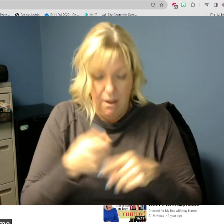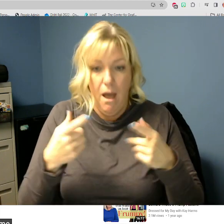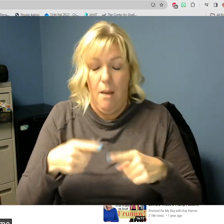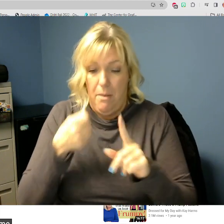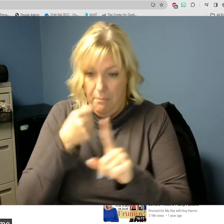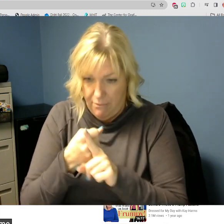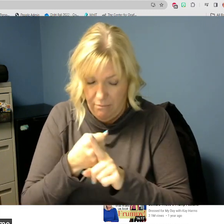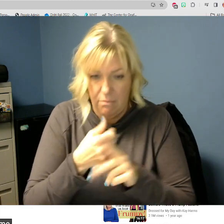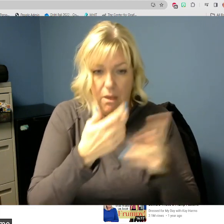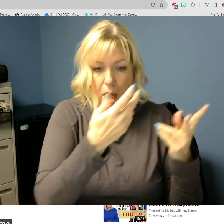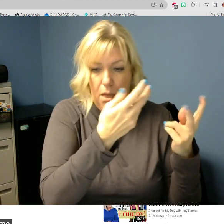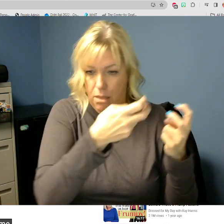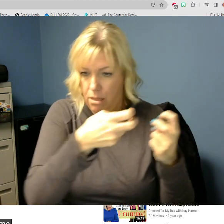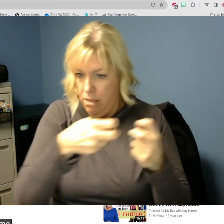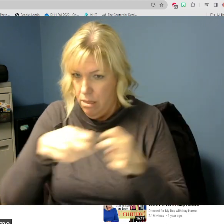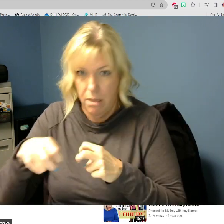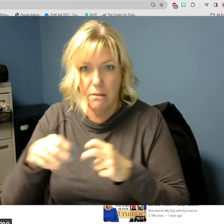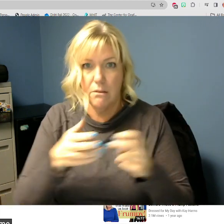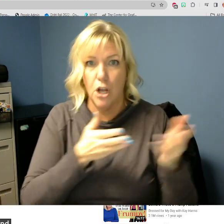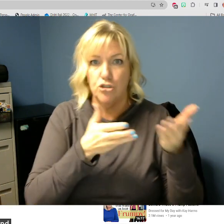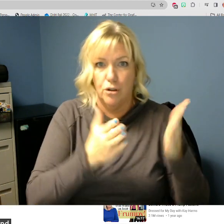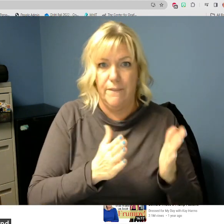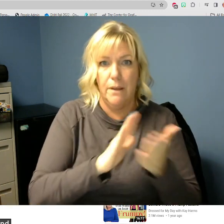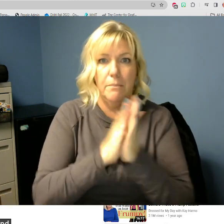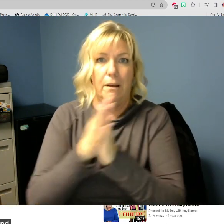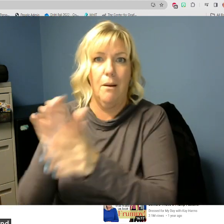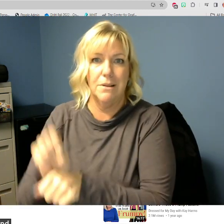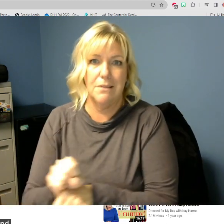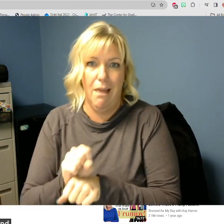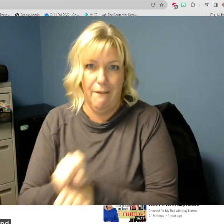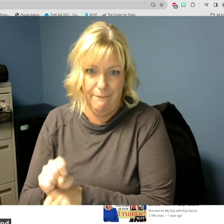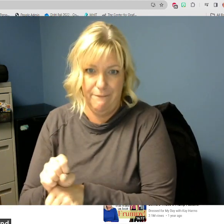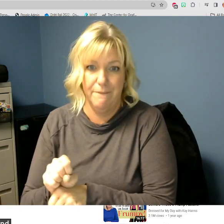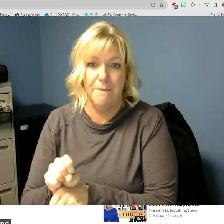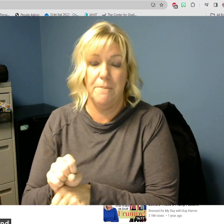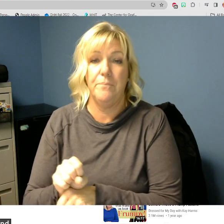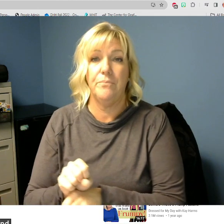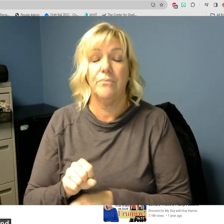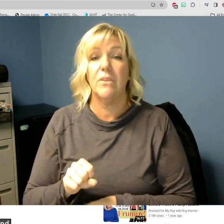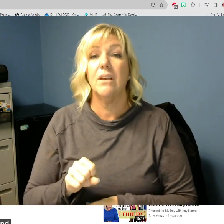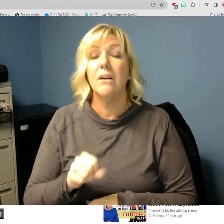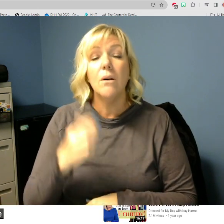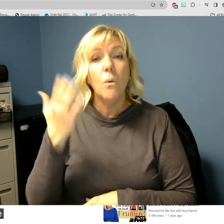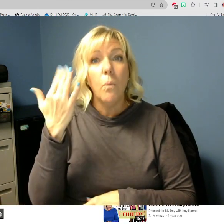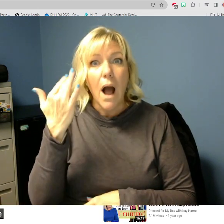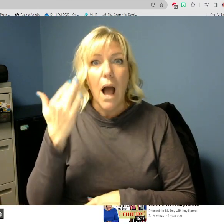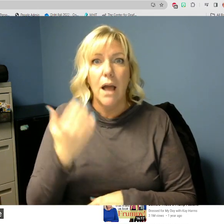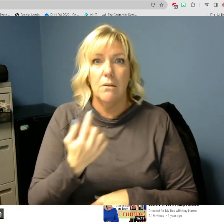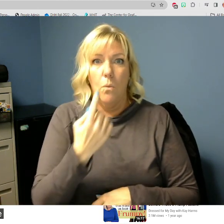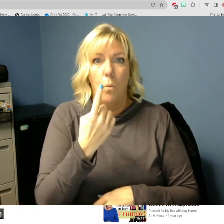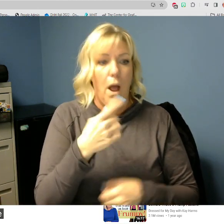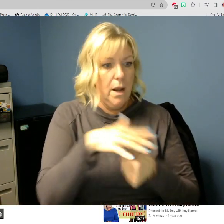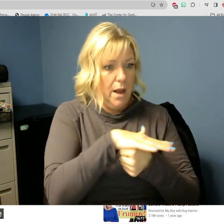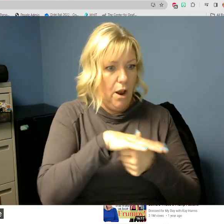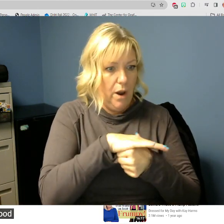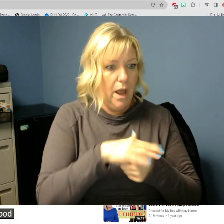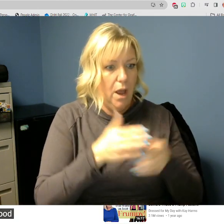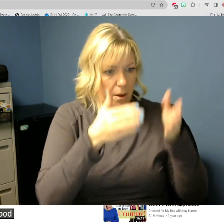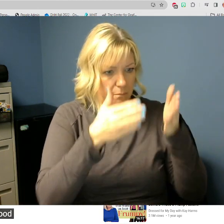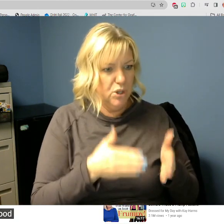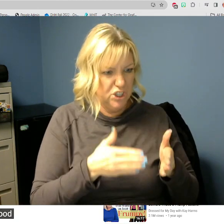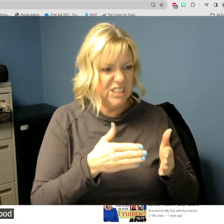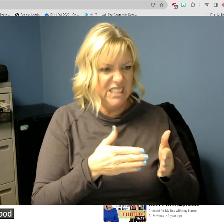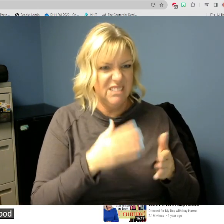to slavery, is because sometimes in the exact same place, one person's being treated one way and the other person's being treated the other way.